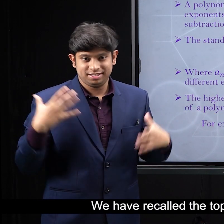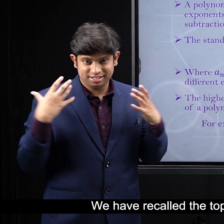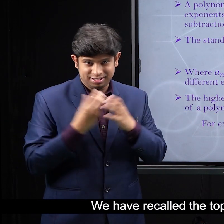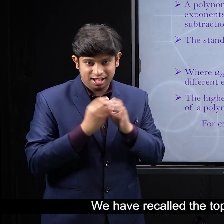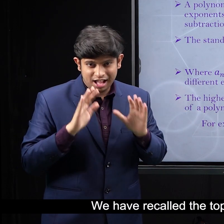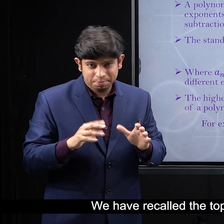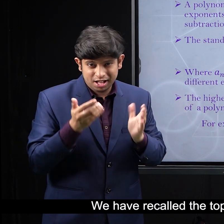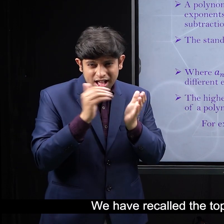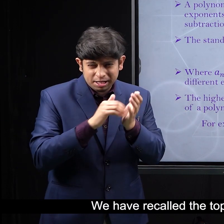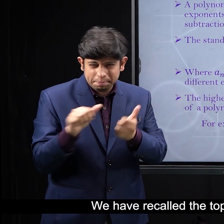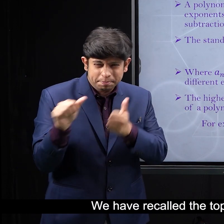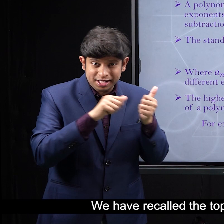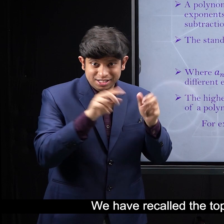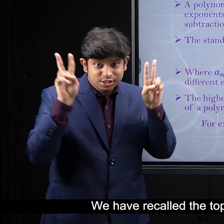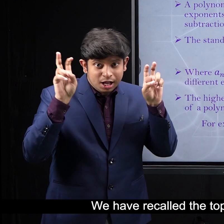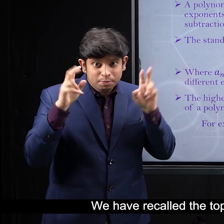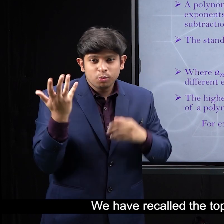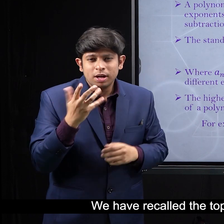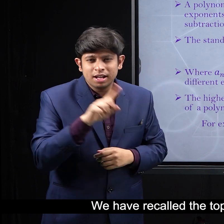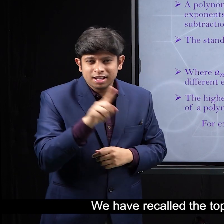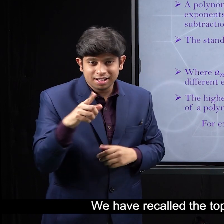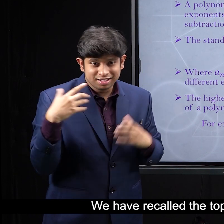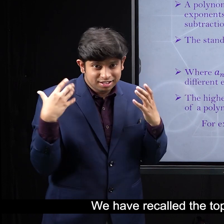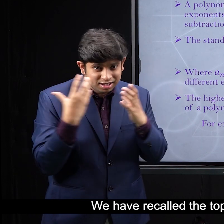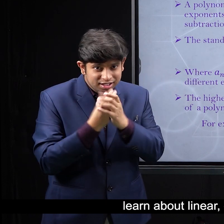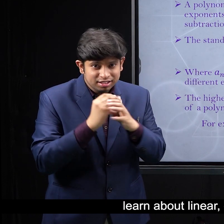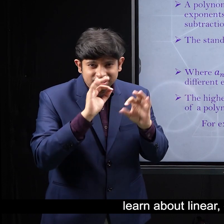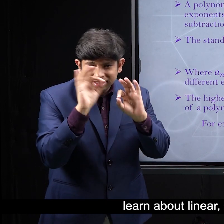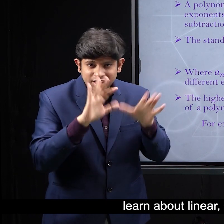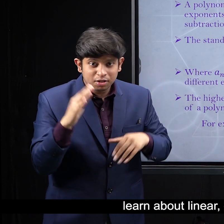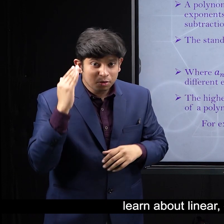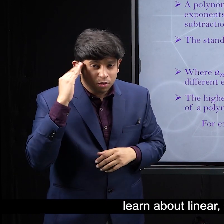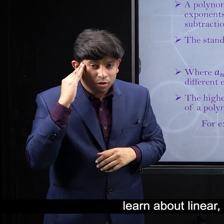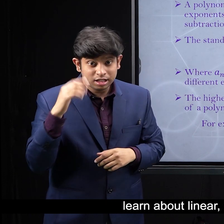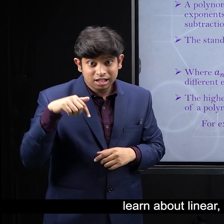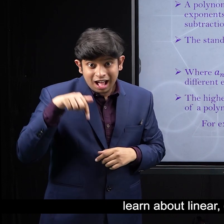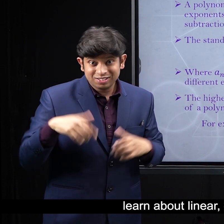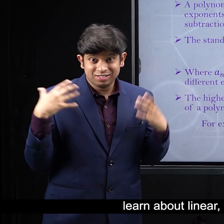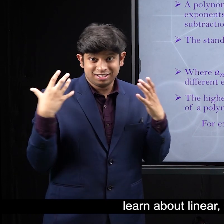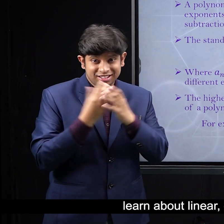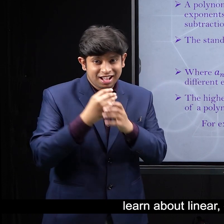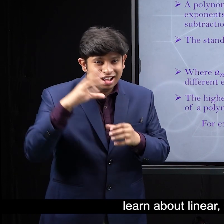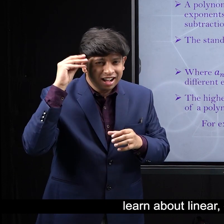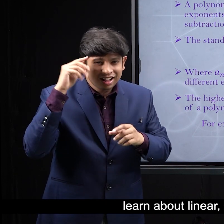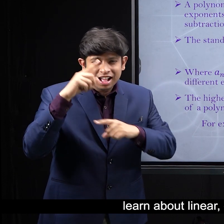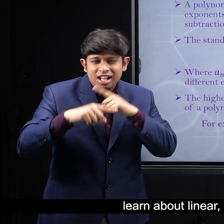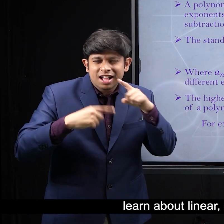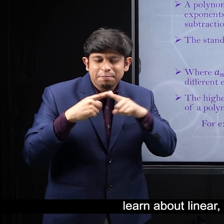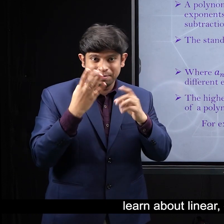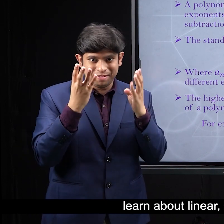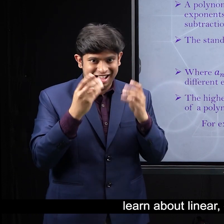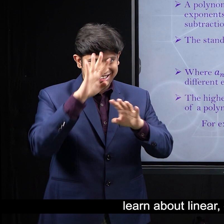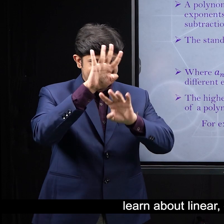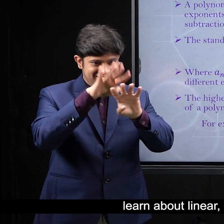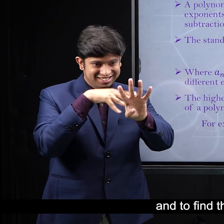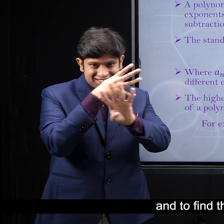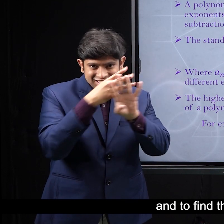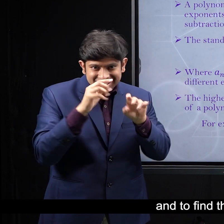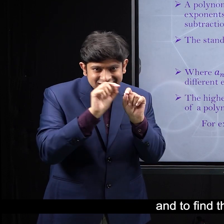We have recalled the topics which we already know. Now we will learn about linear, quadratic, cubic polynomial graphs and to find the